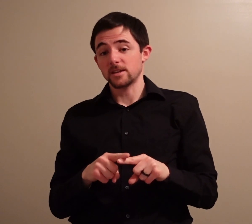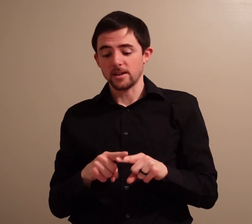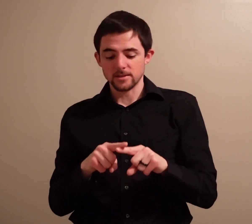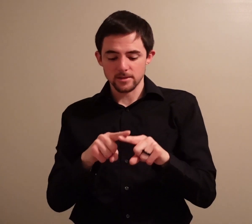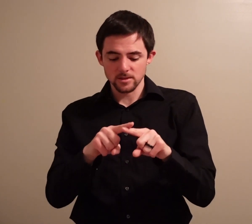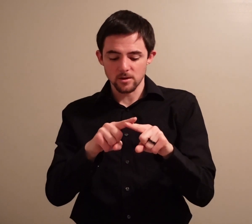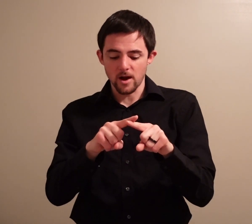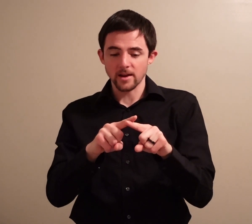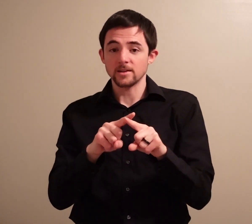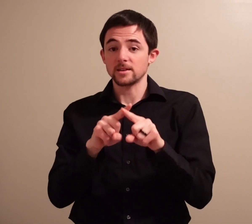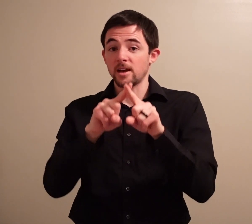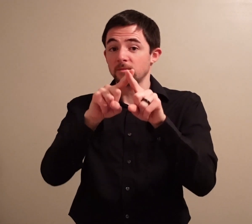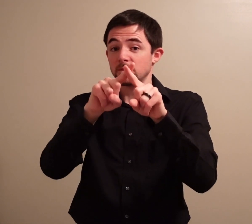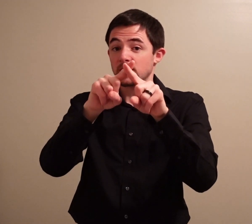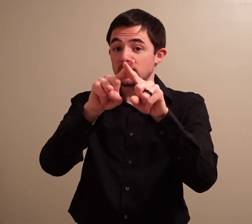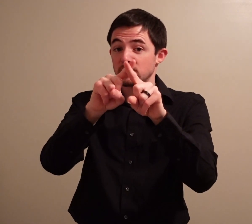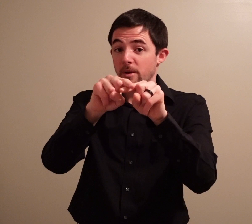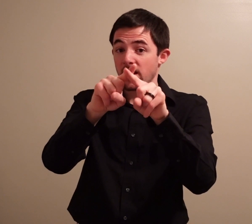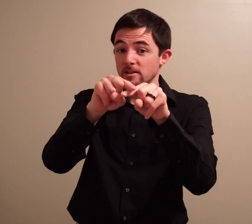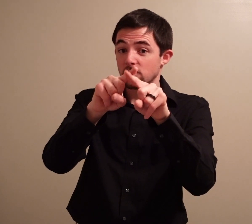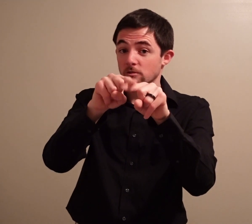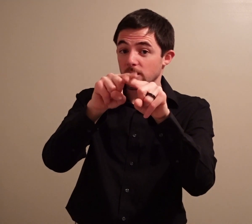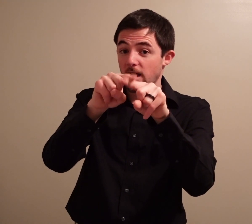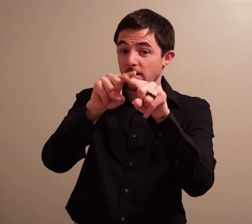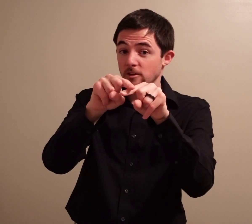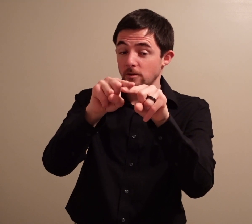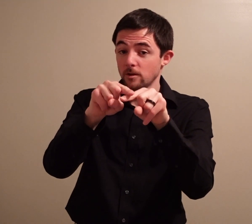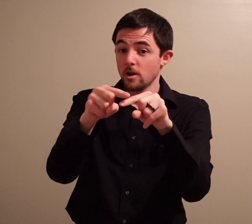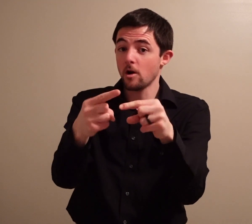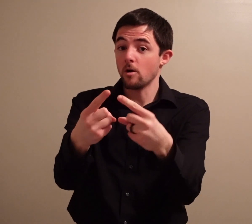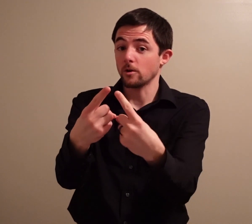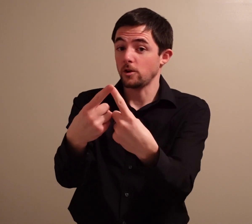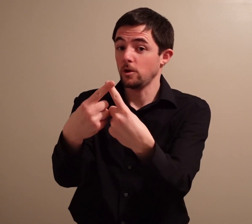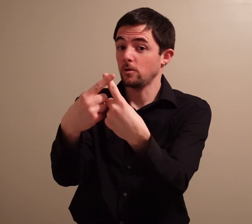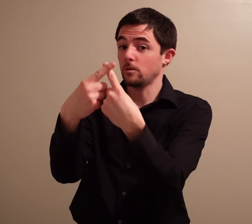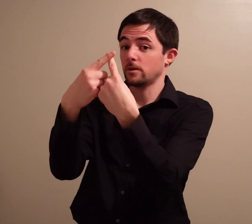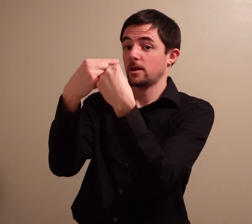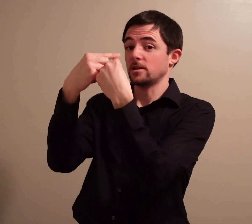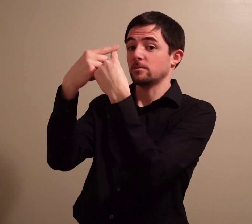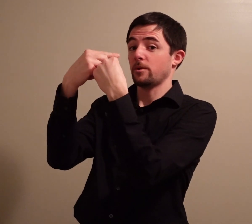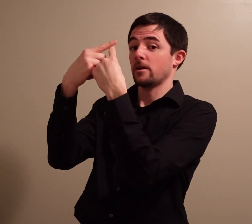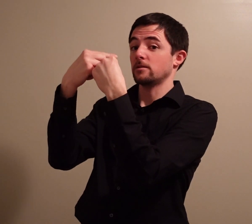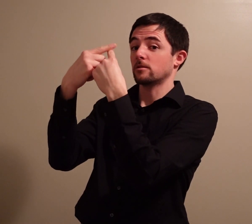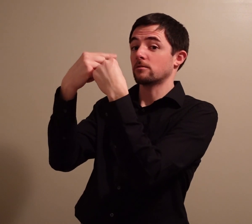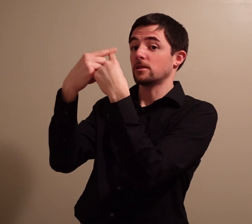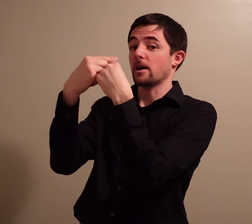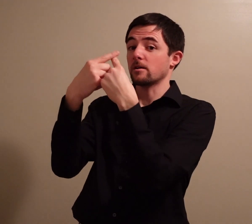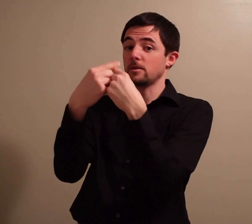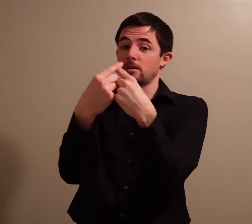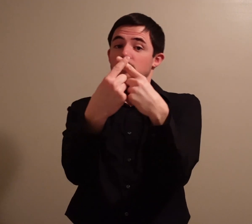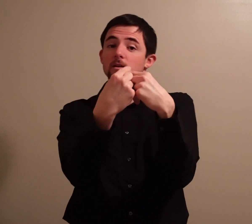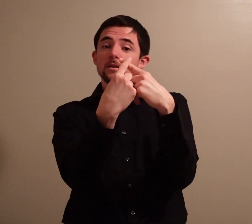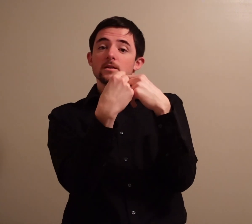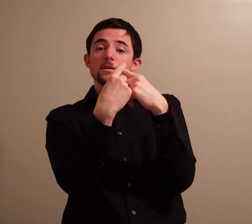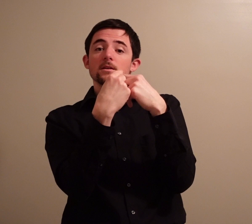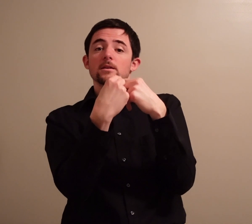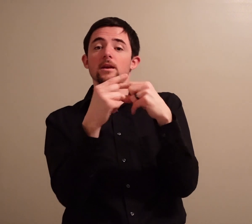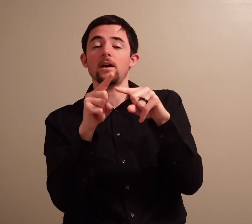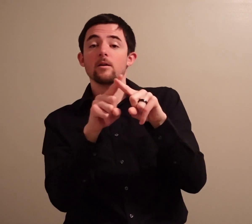case. So I can say I'm going to depend or rely on you, or you can depend or rely on me. Okay, or